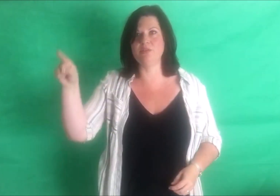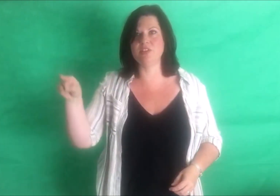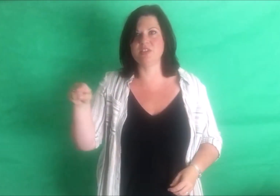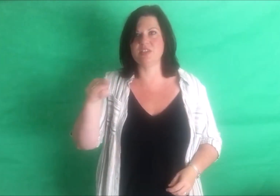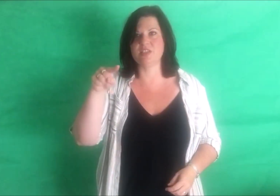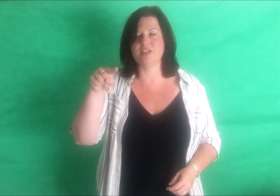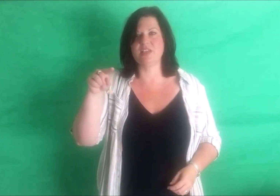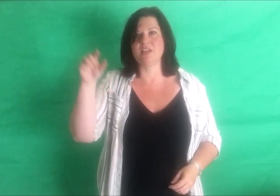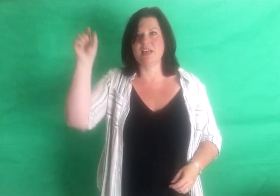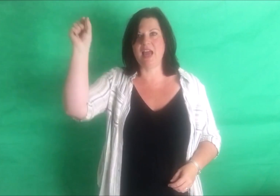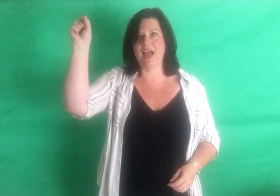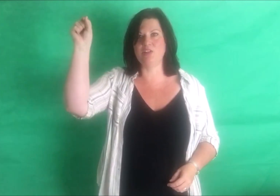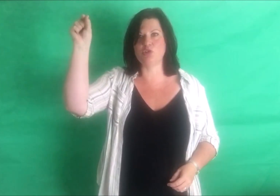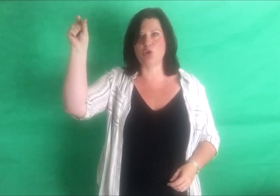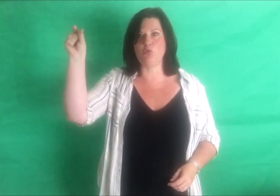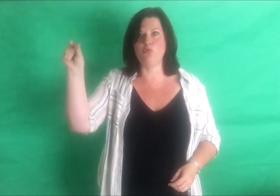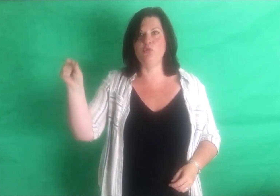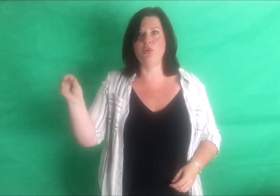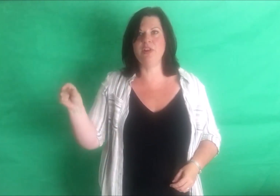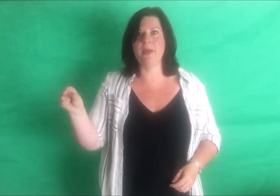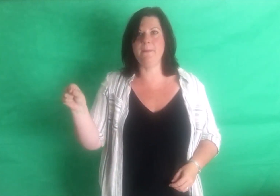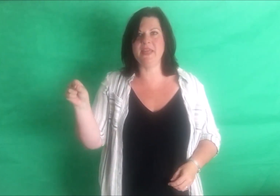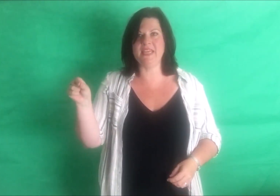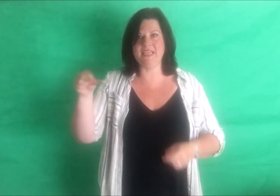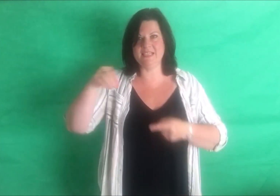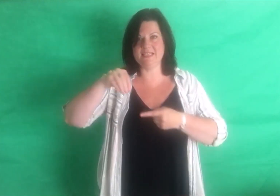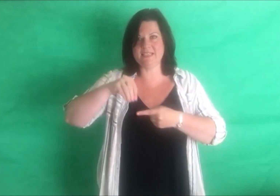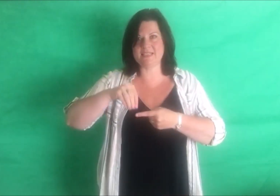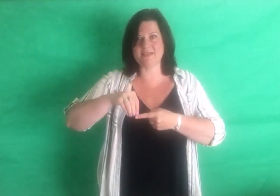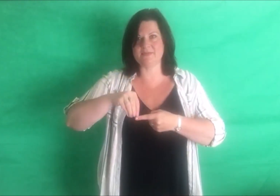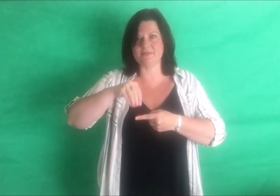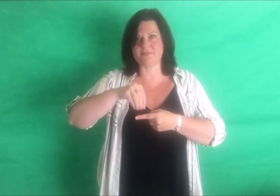round and runner beans